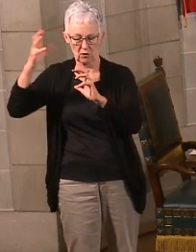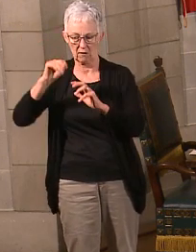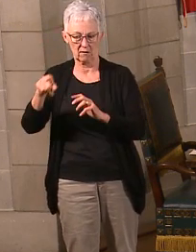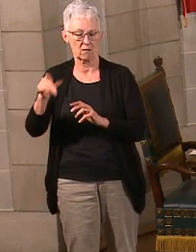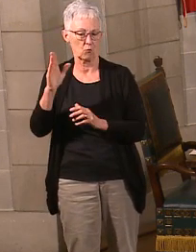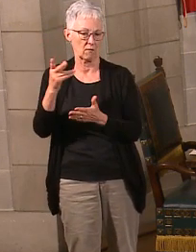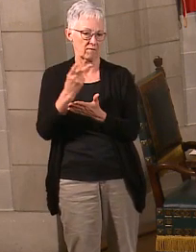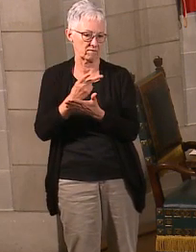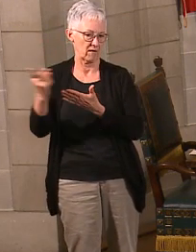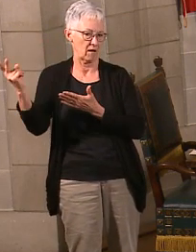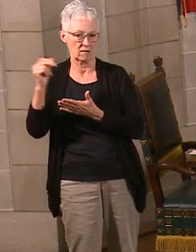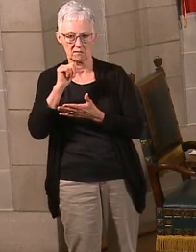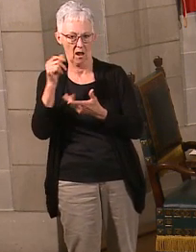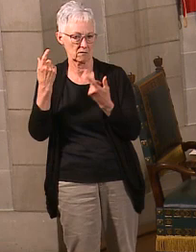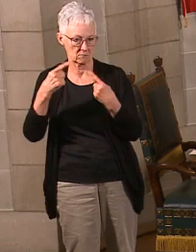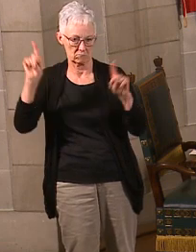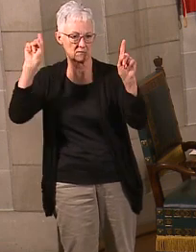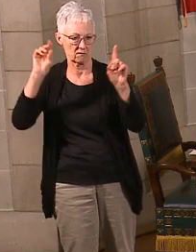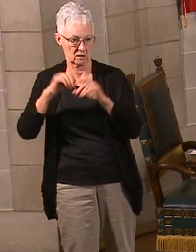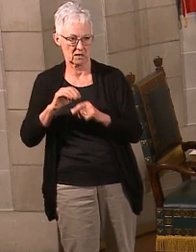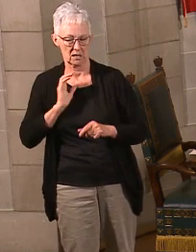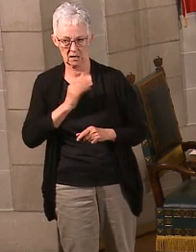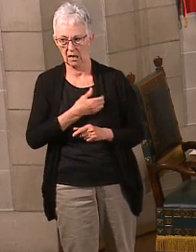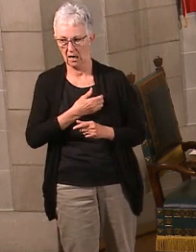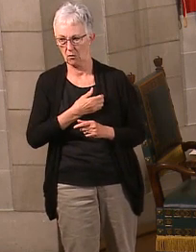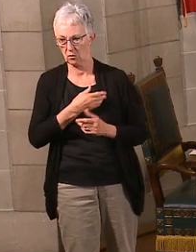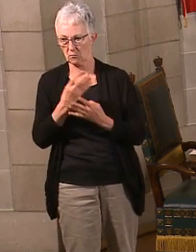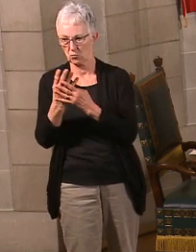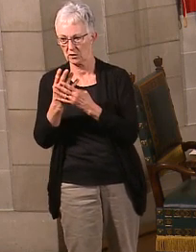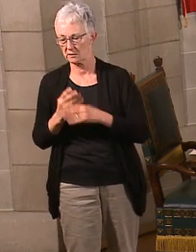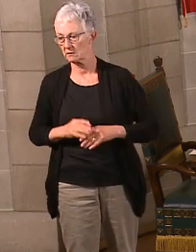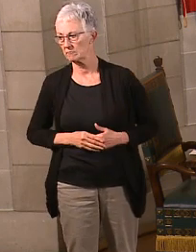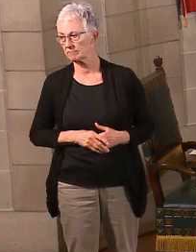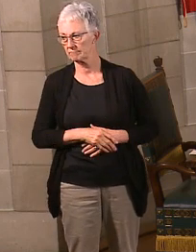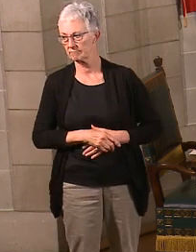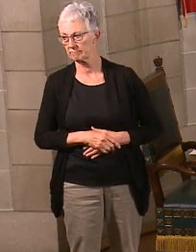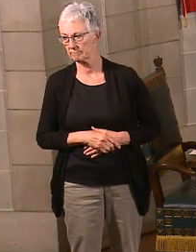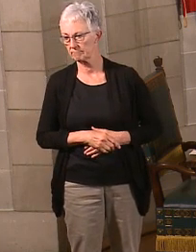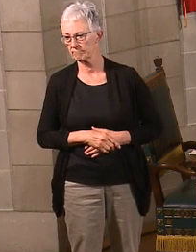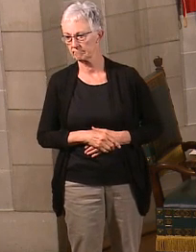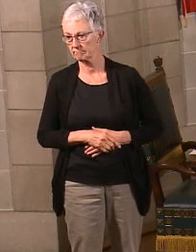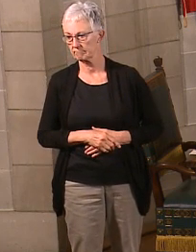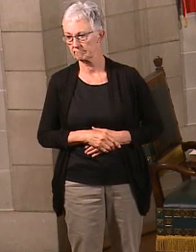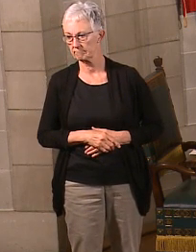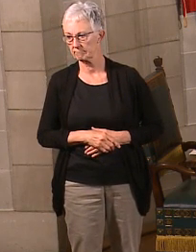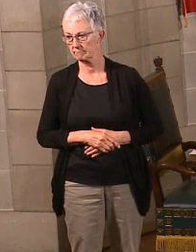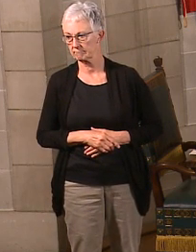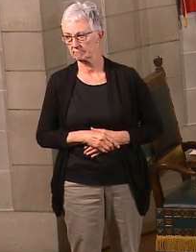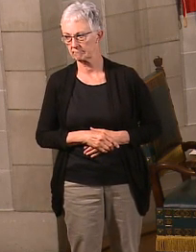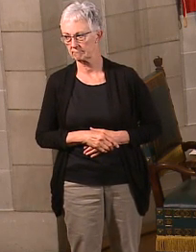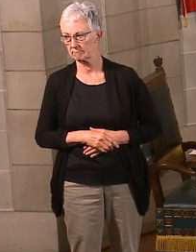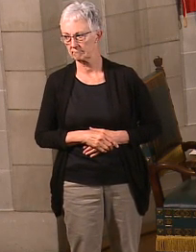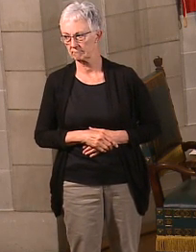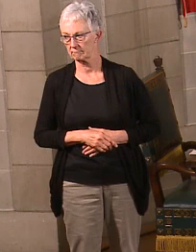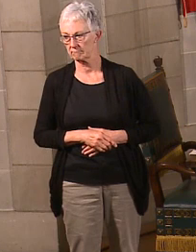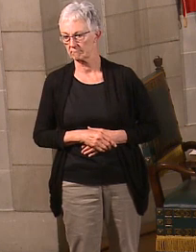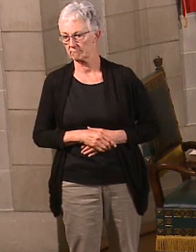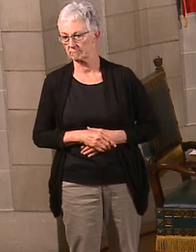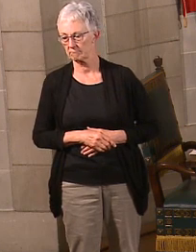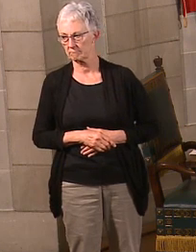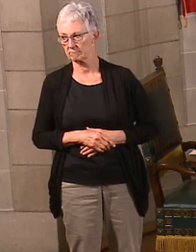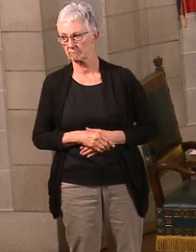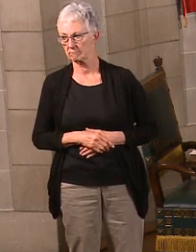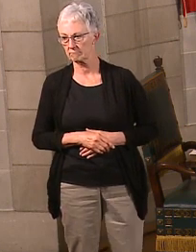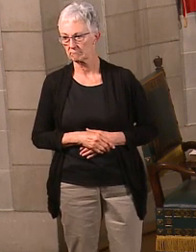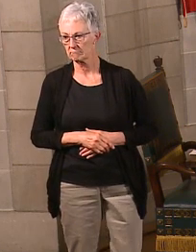Kelsey at NET. She asks, is there a protocol in place for if the virus spreads to inmates? Would